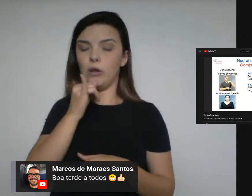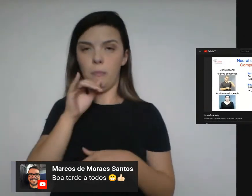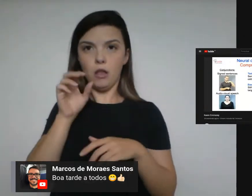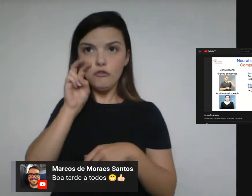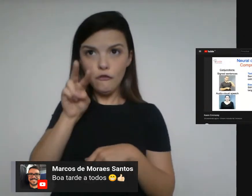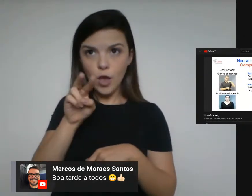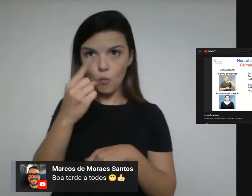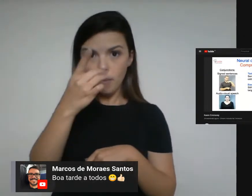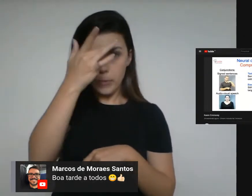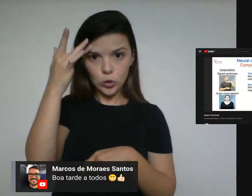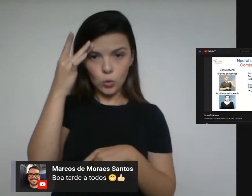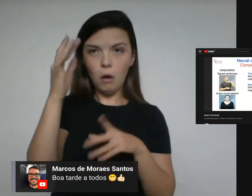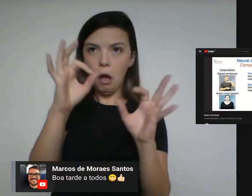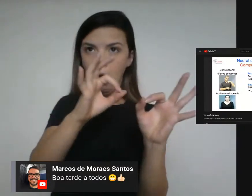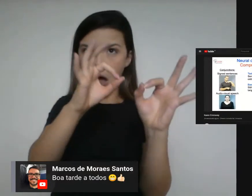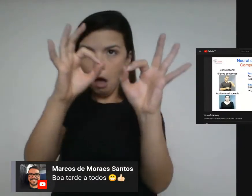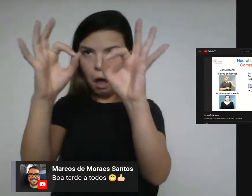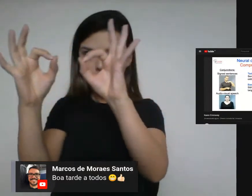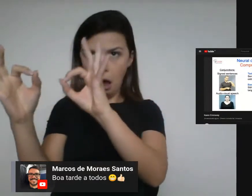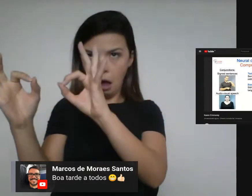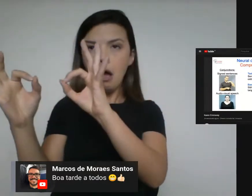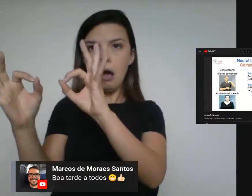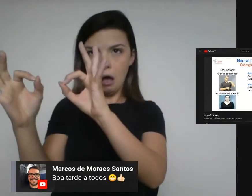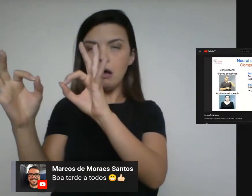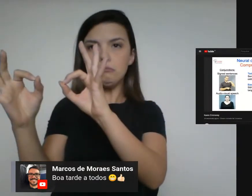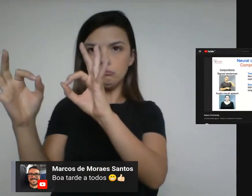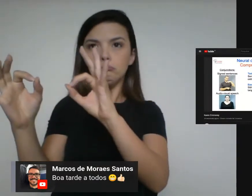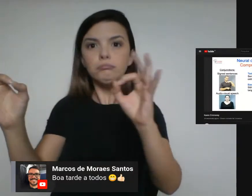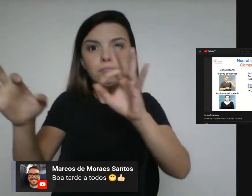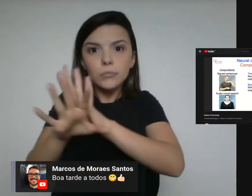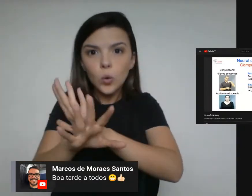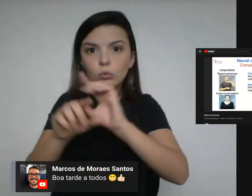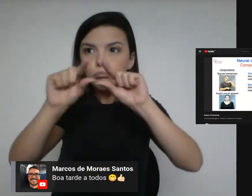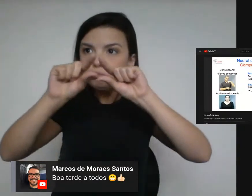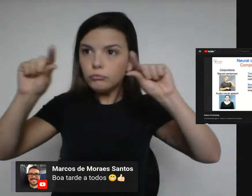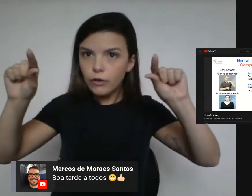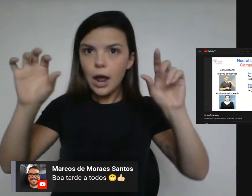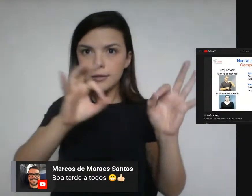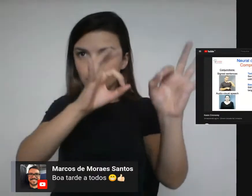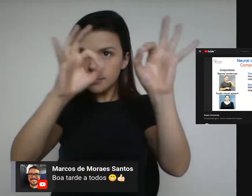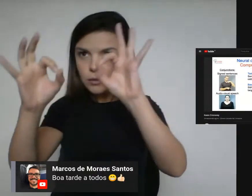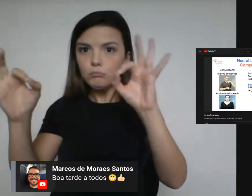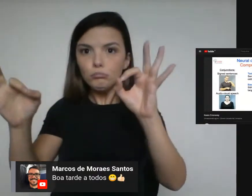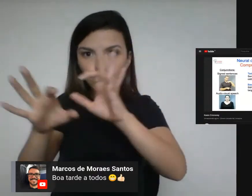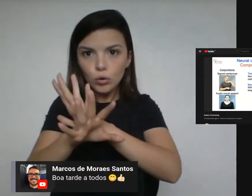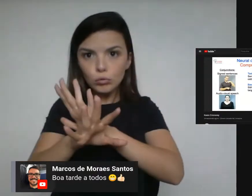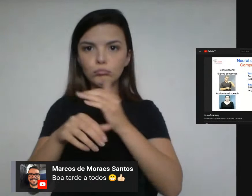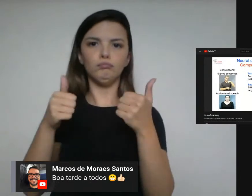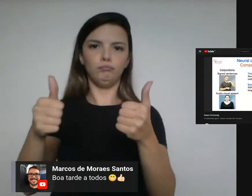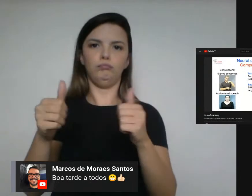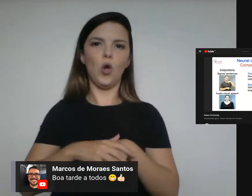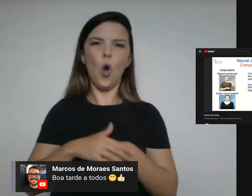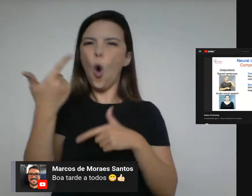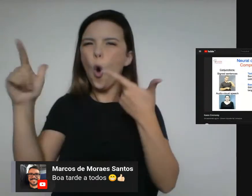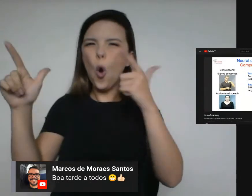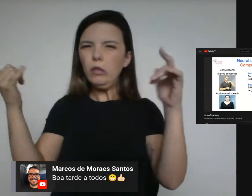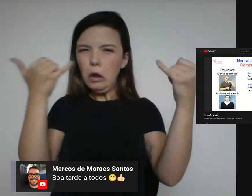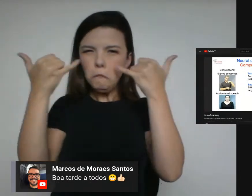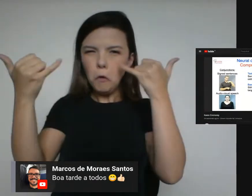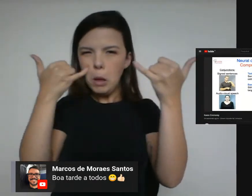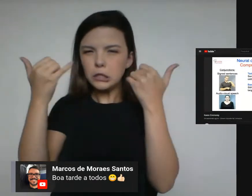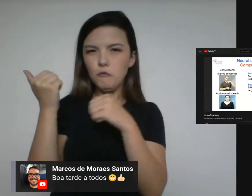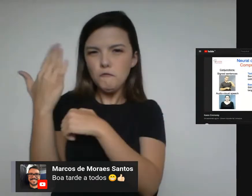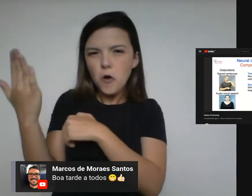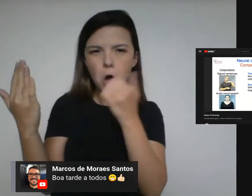a colored dot, and you pressed a button when the dot changed color and the dot was on the chin. So you got rid of just visual activation and